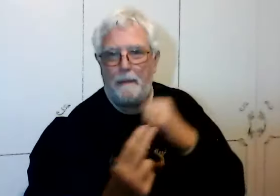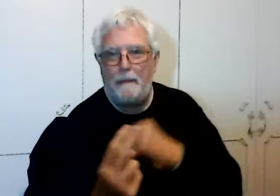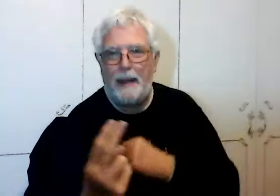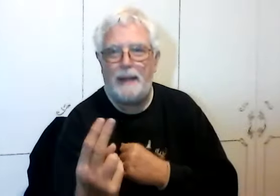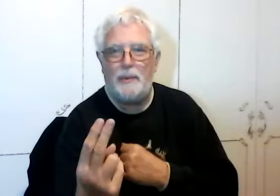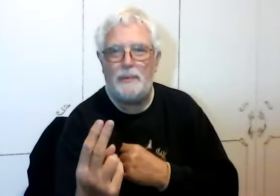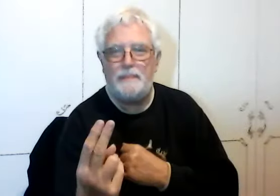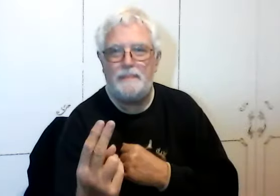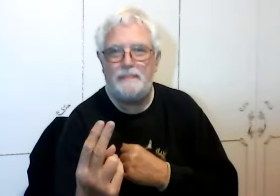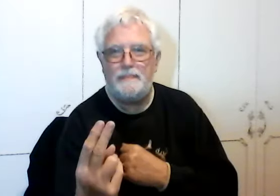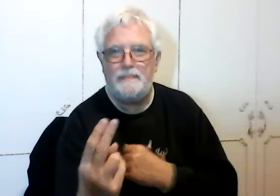Bilingual.